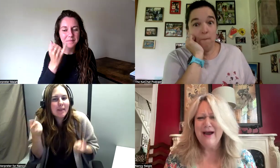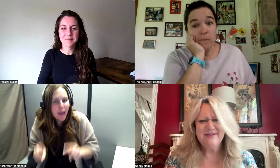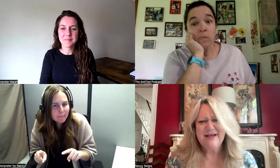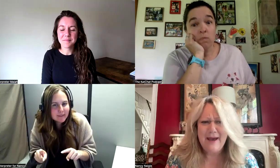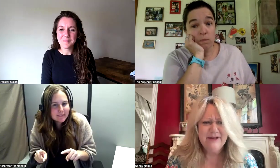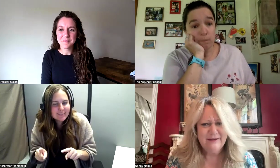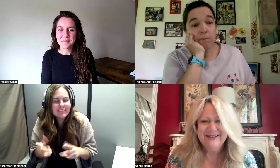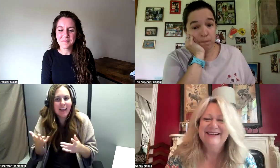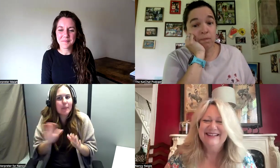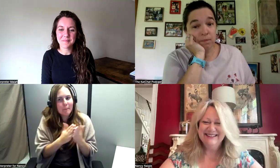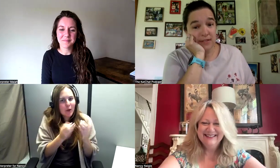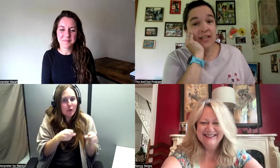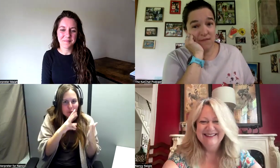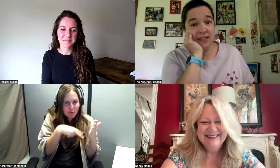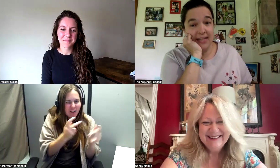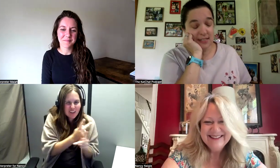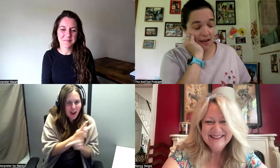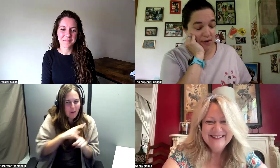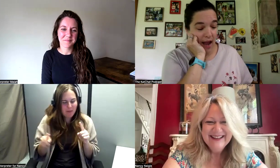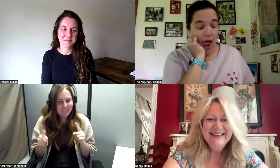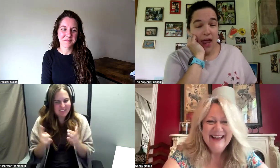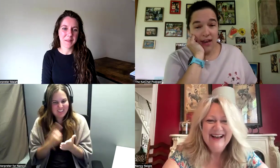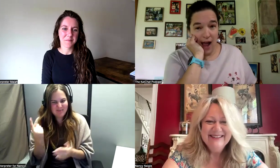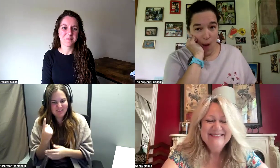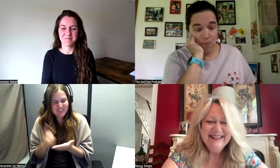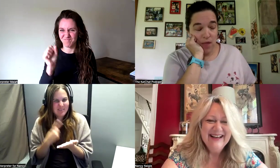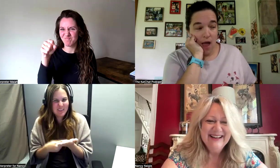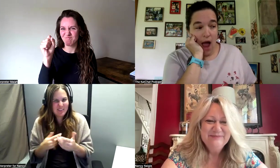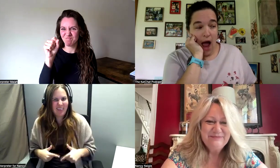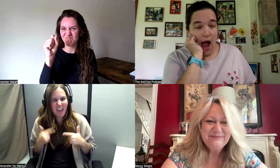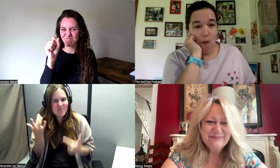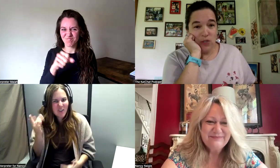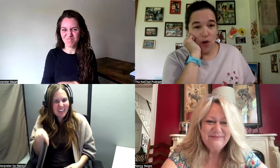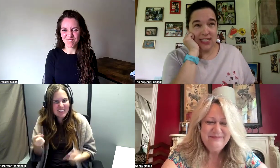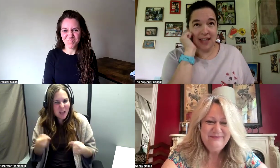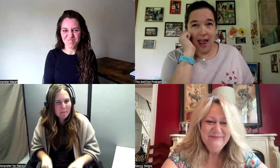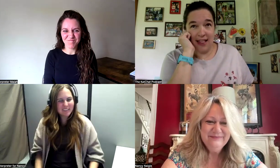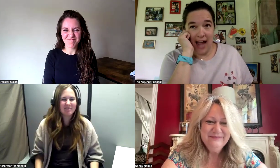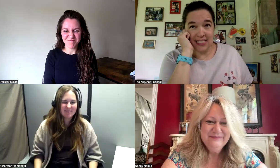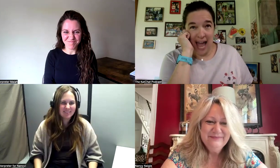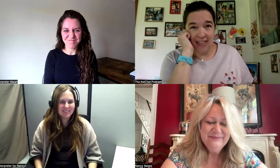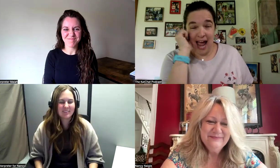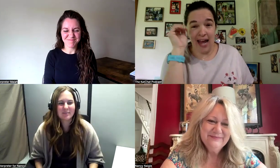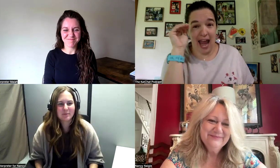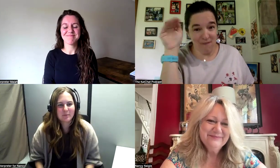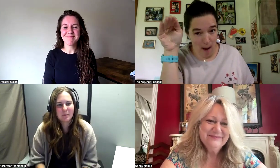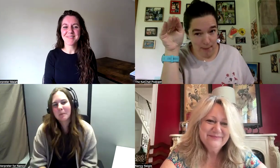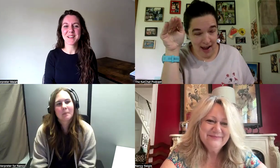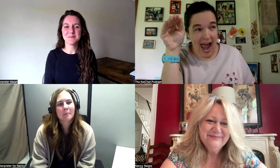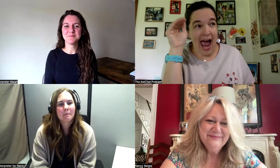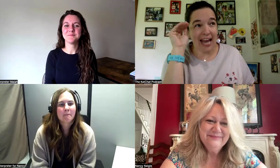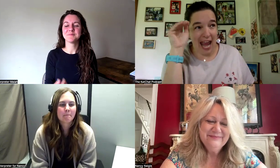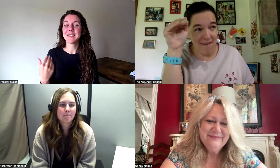like, "Why is this happening?" Definitely, definitely. Yeah. Uh, I was going to say last night I gave